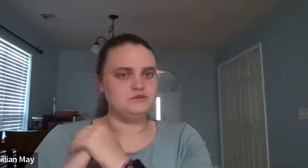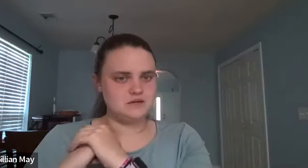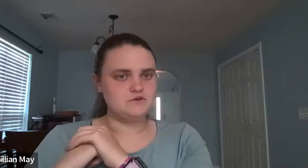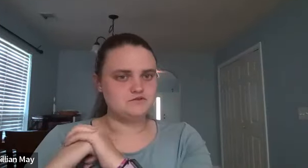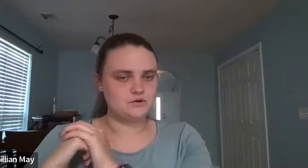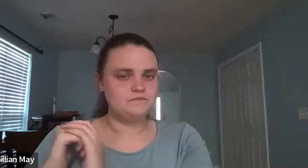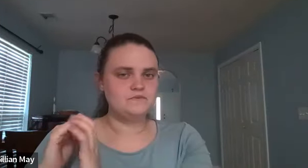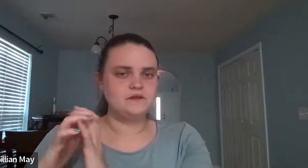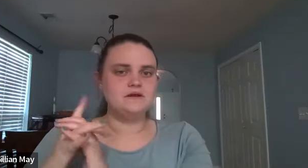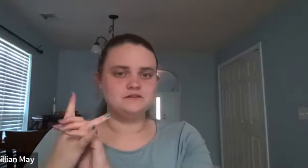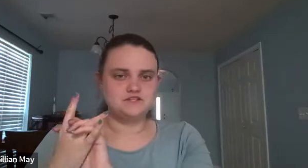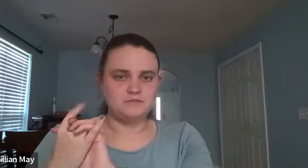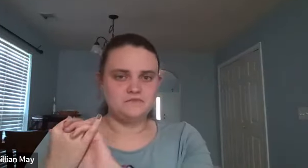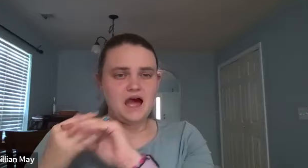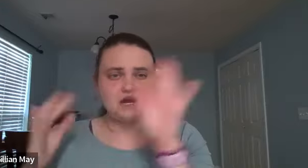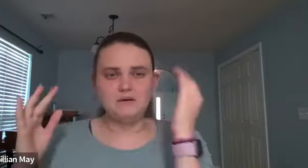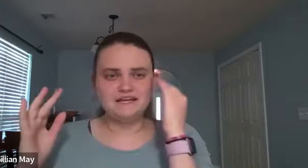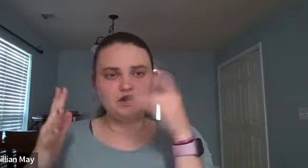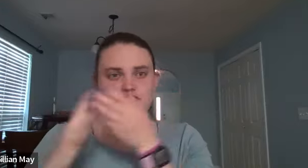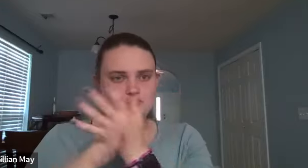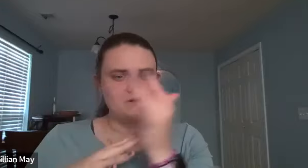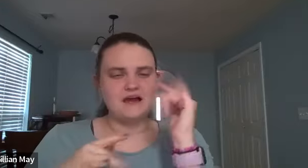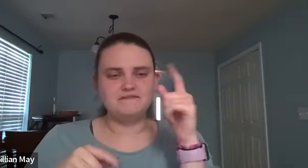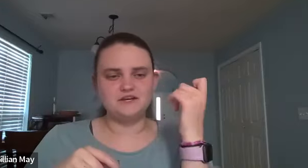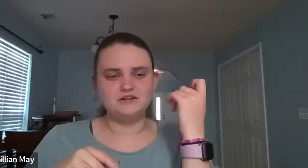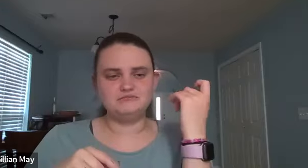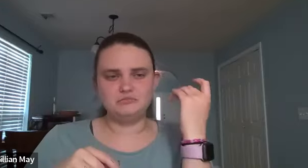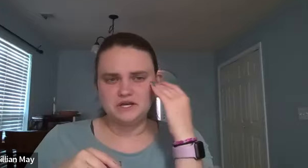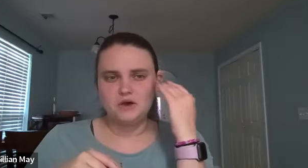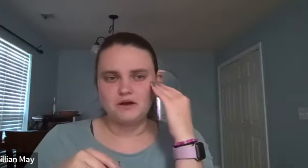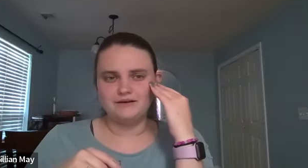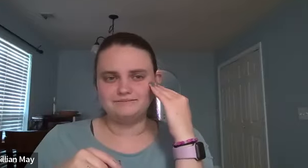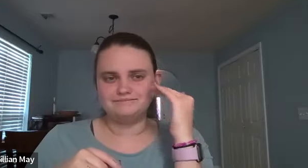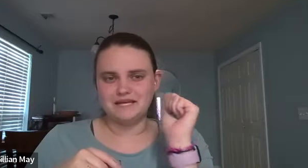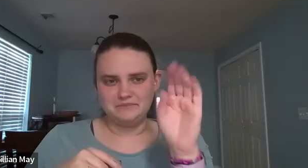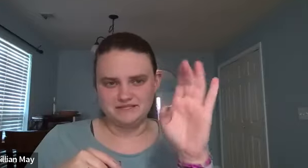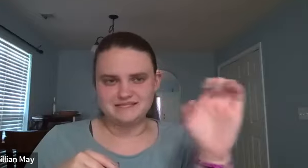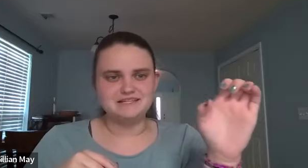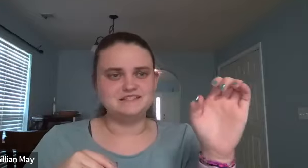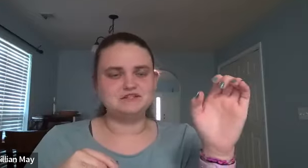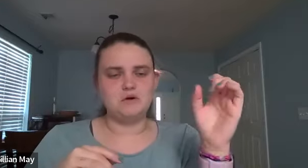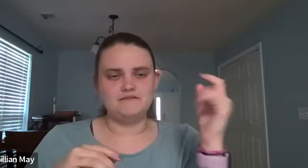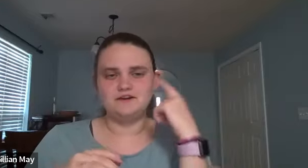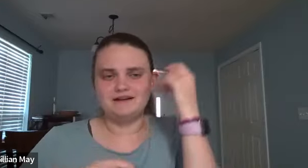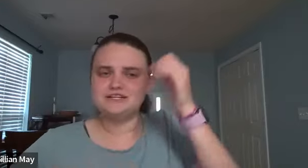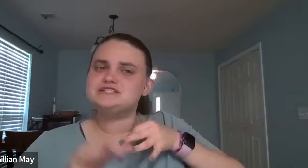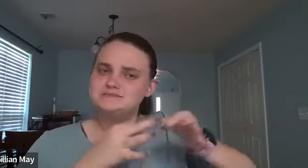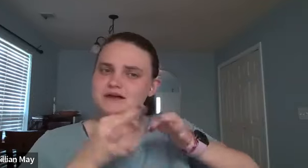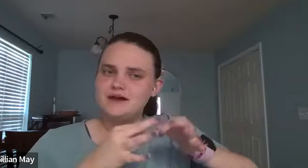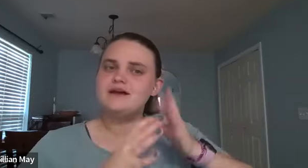keep those full. So I know I didn't go through them, but I figured we know our ABCs. So I figured I could just explain that. And then